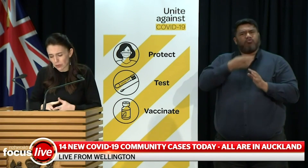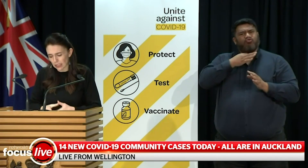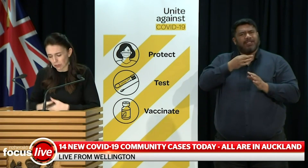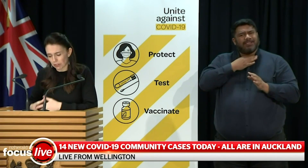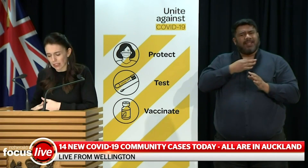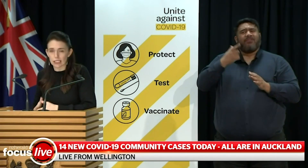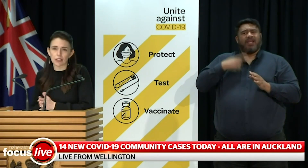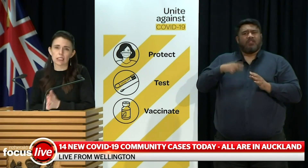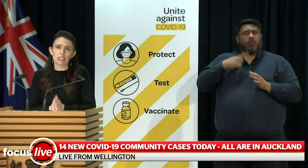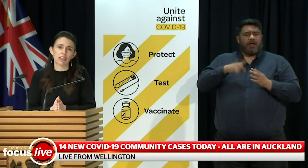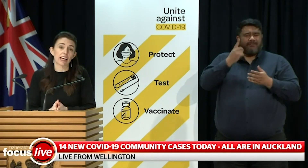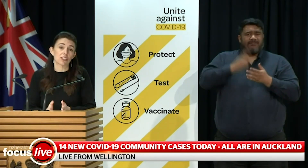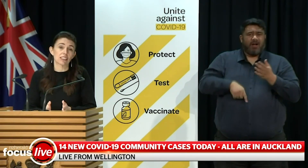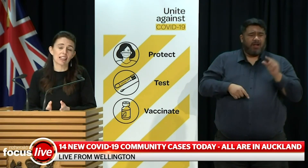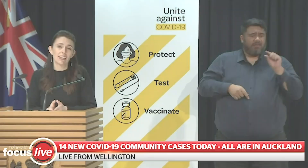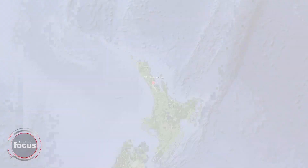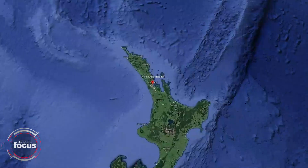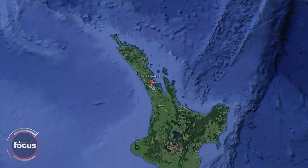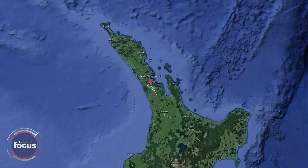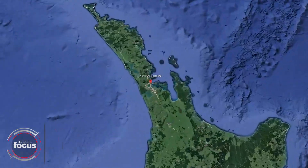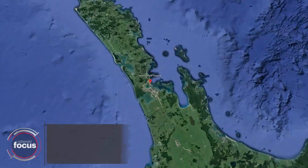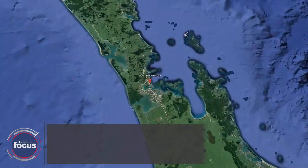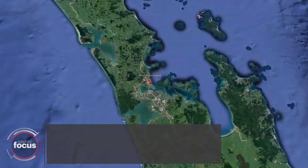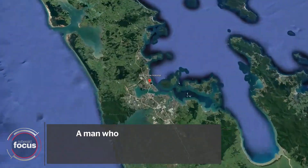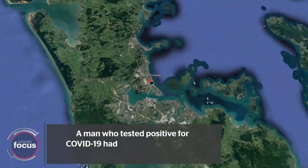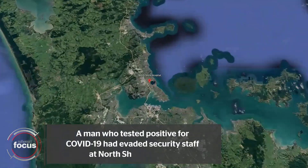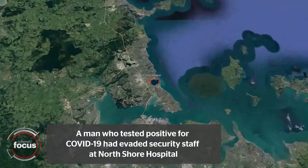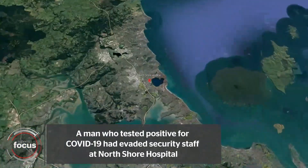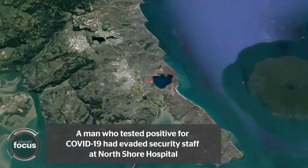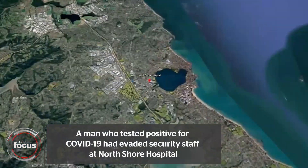important the penalties reflect the seriousness of the actions.